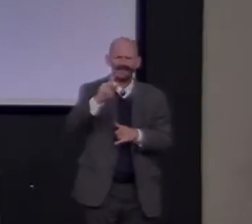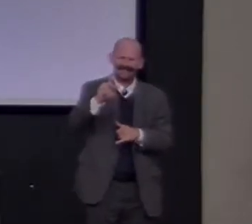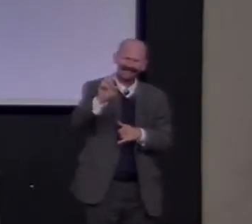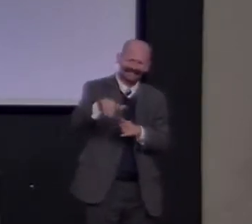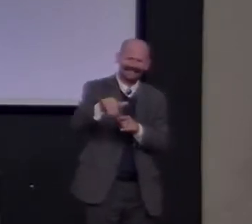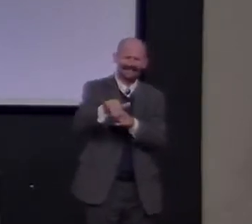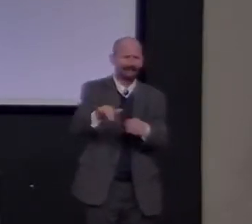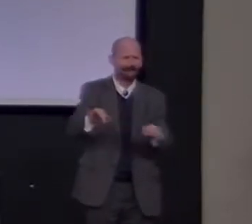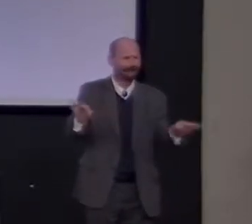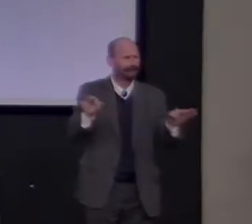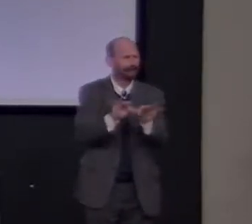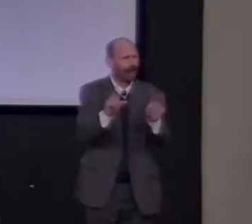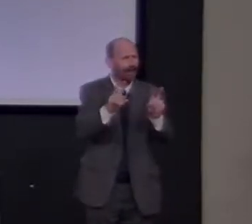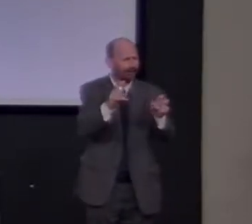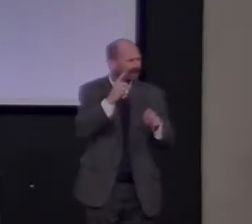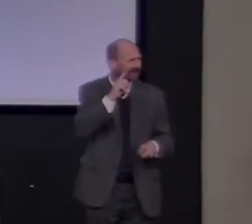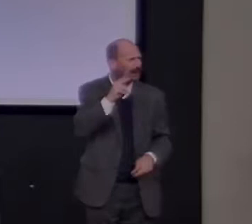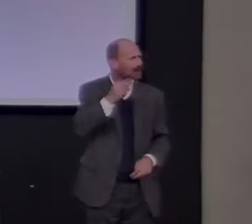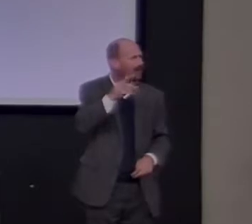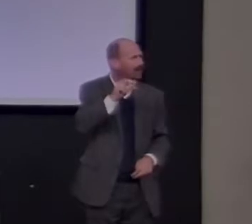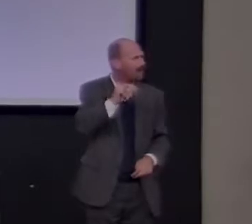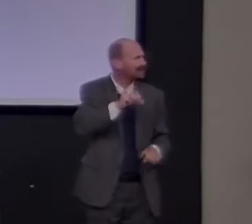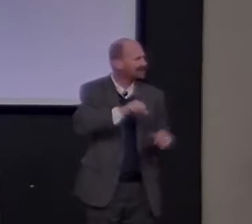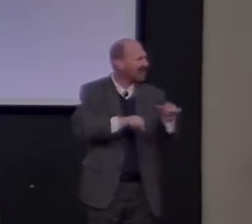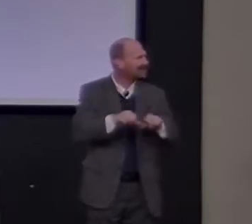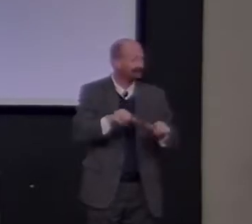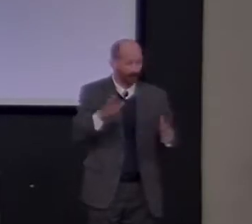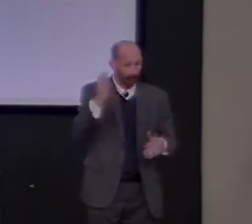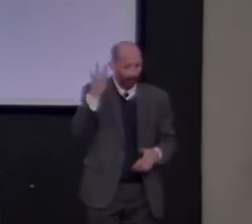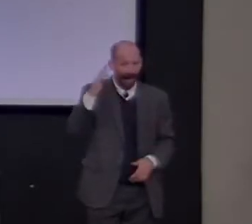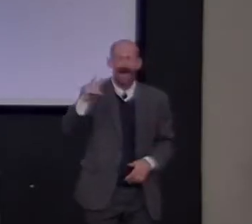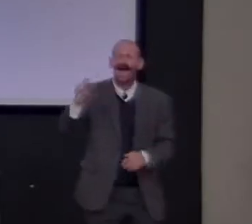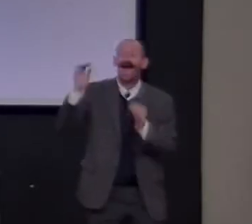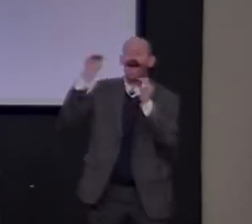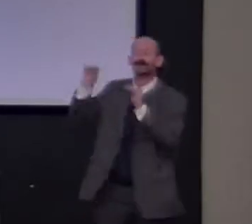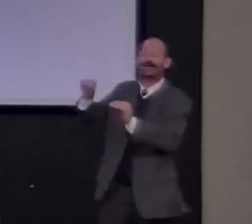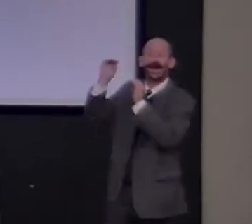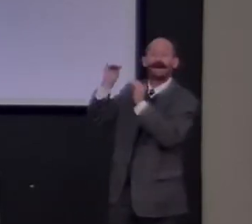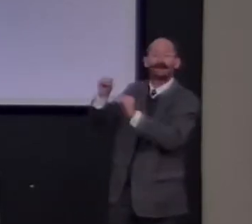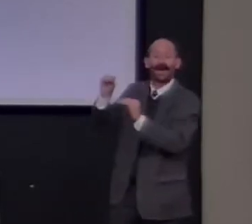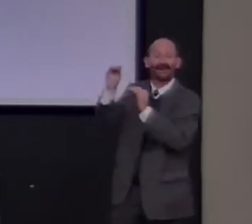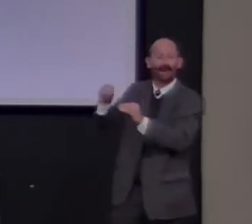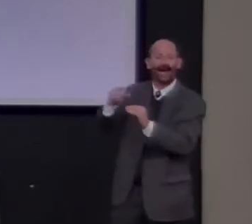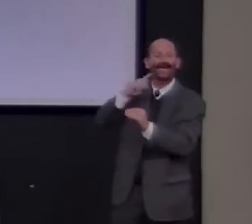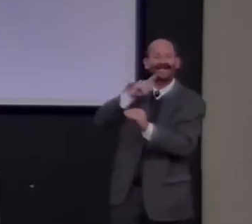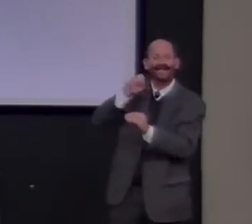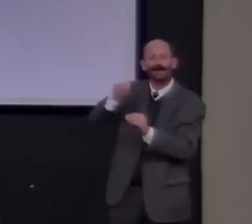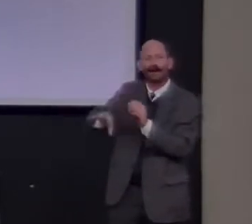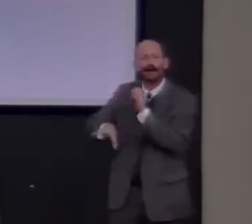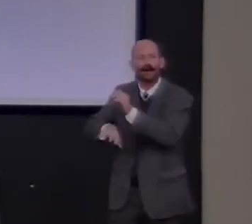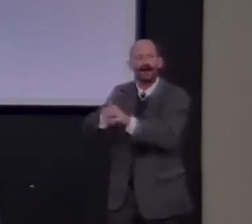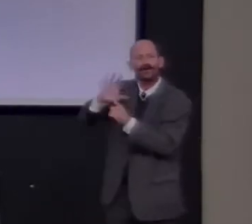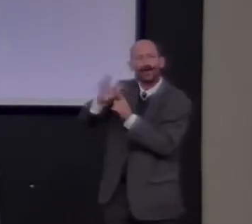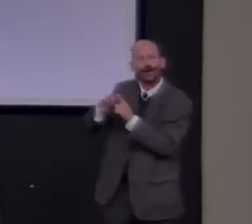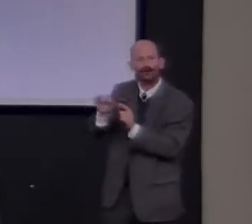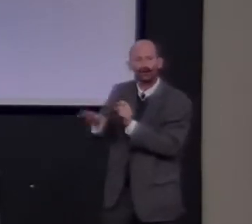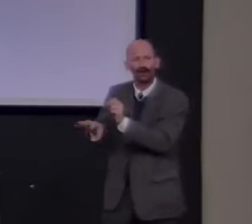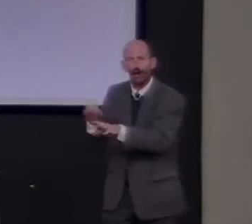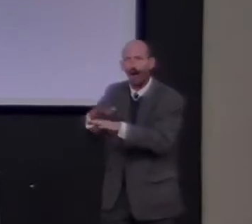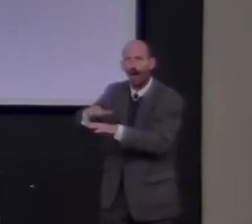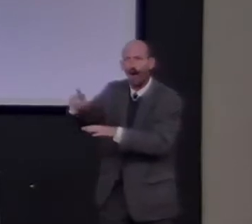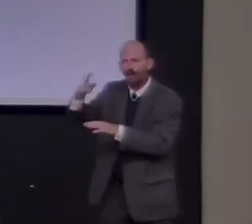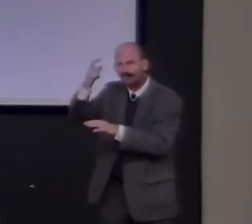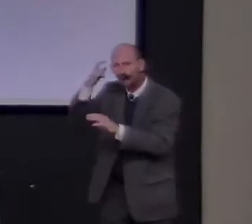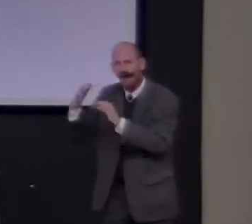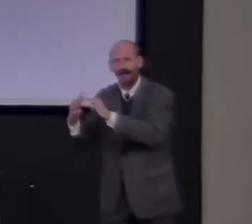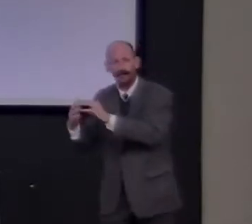doing when we're educating is we're enculturating the brain. We're taking a brain that is ancient and